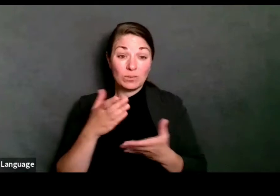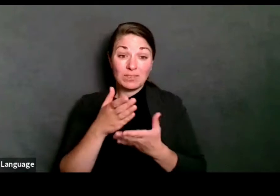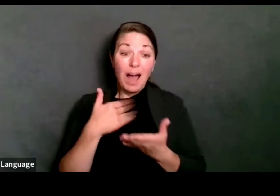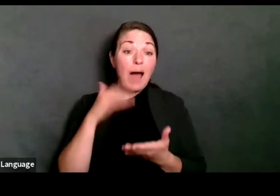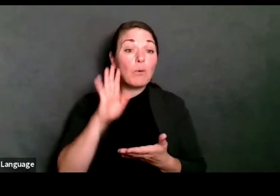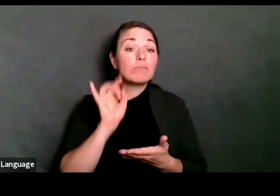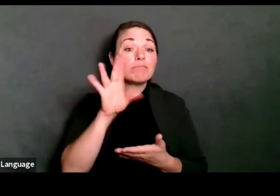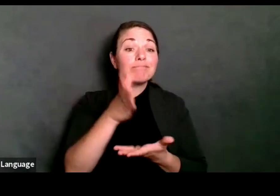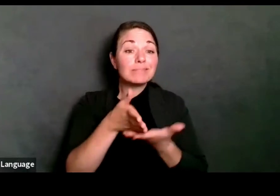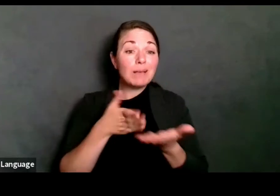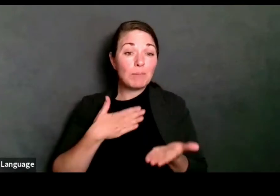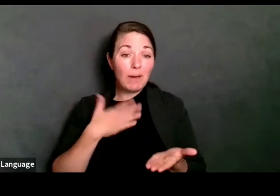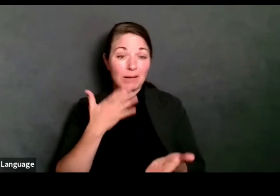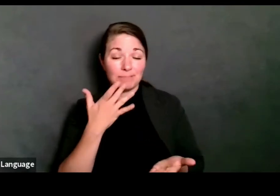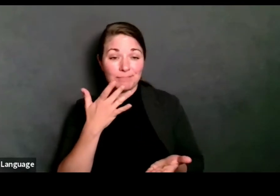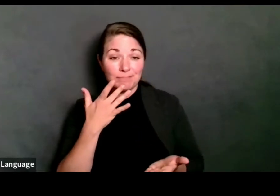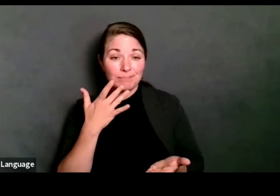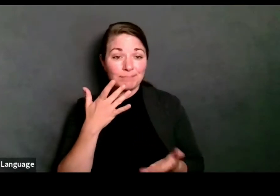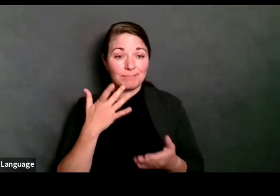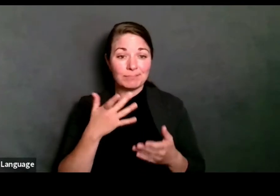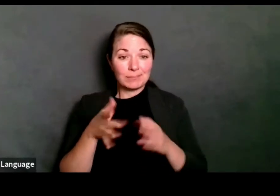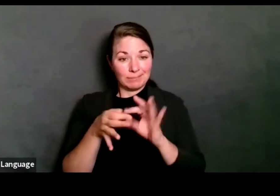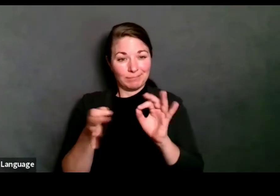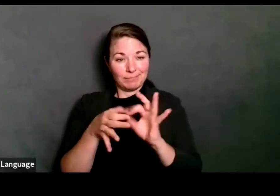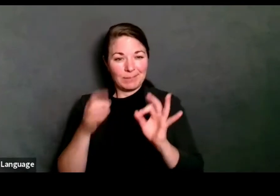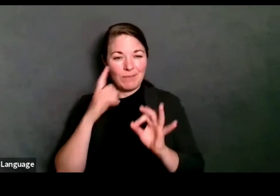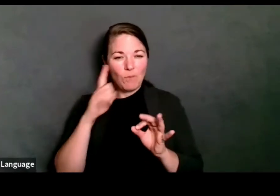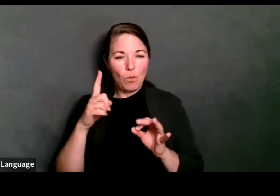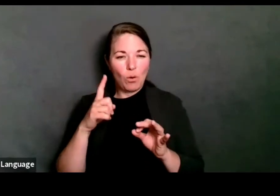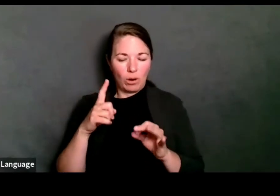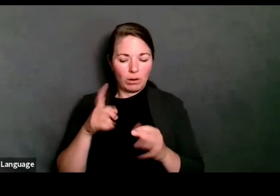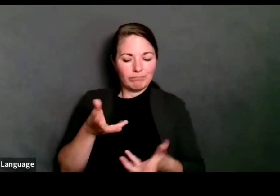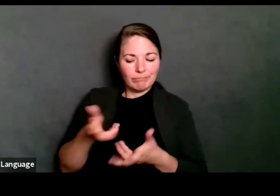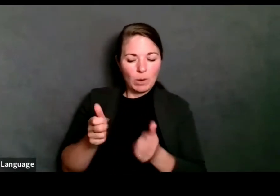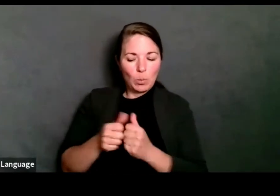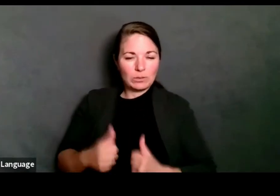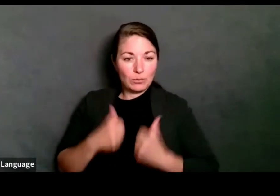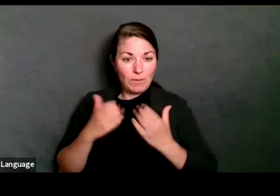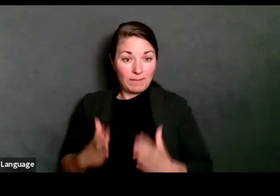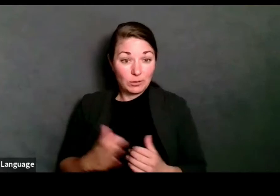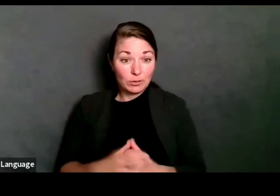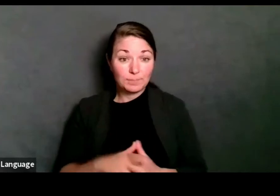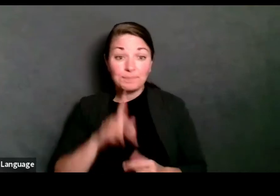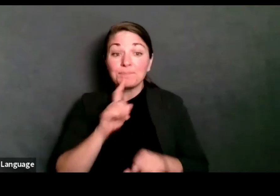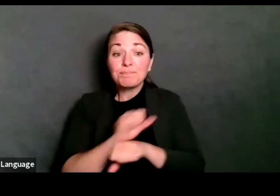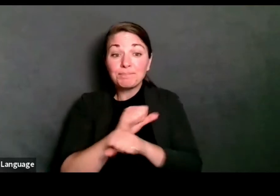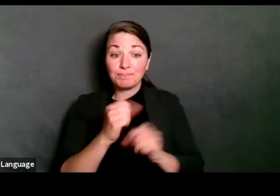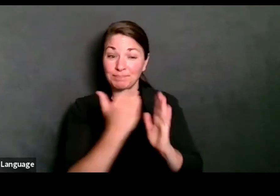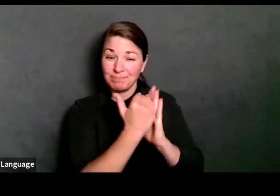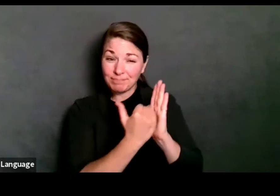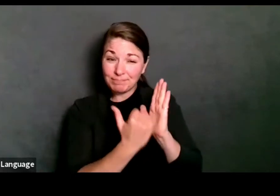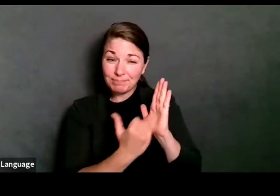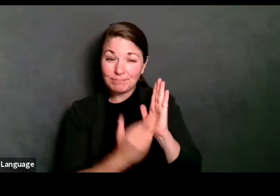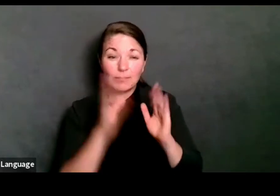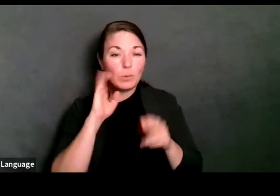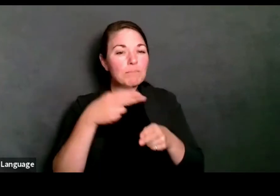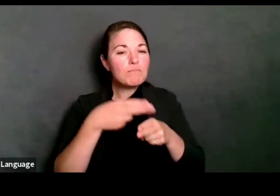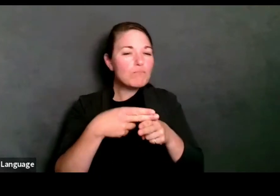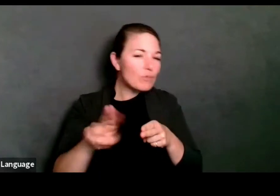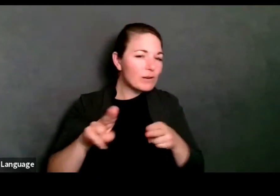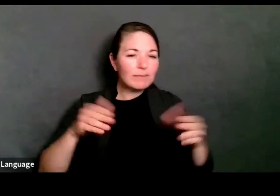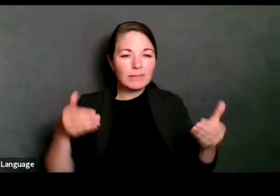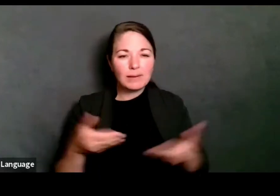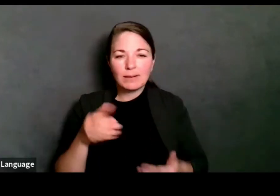be harmful in working with survivors. So here is the actual agenda of what we're going to do. I'll briefly